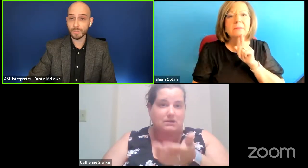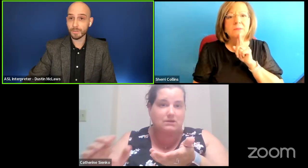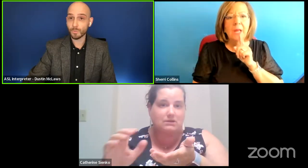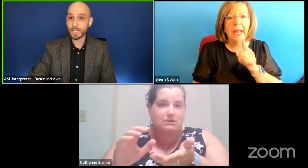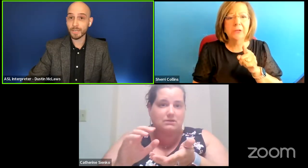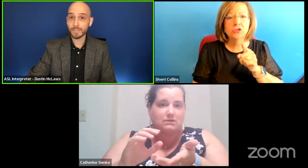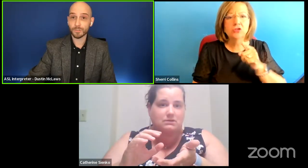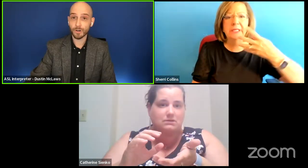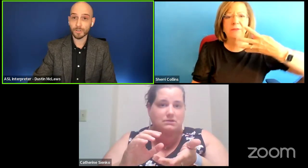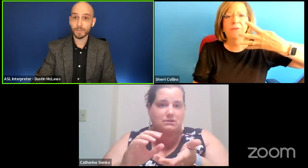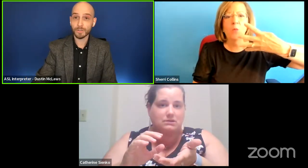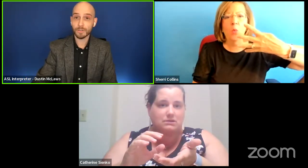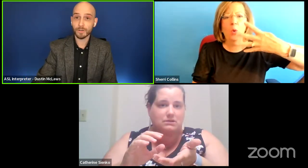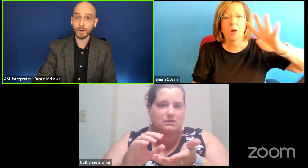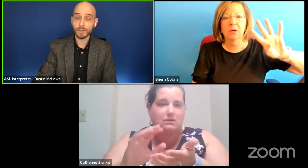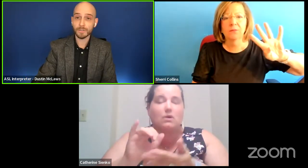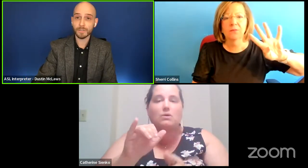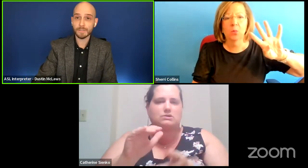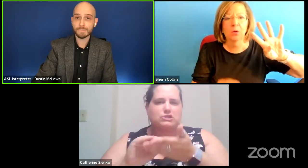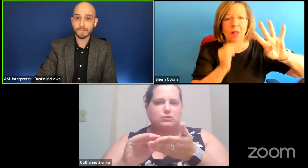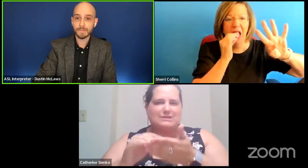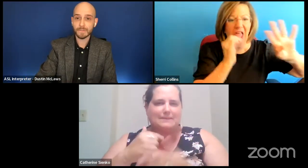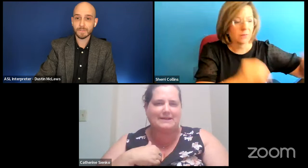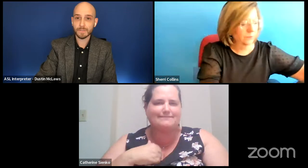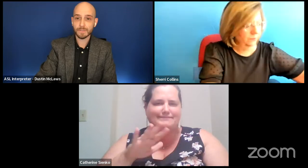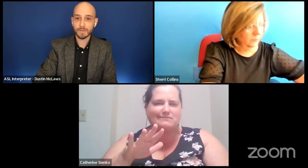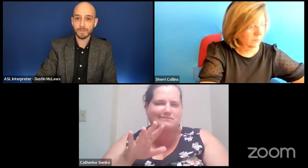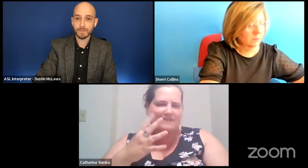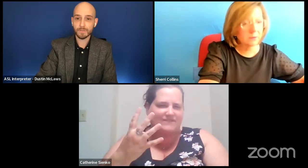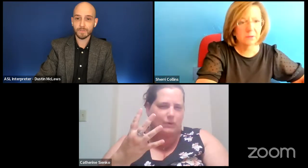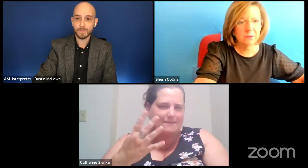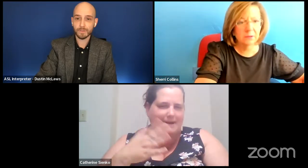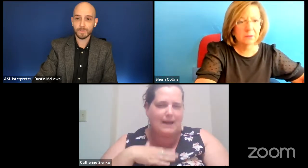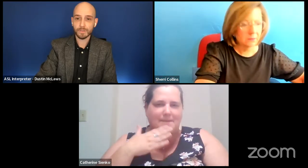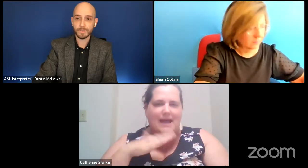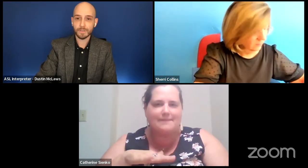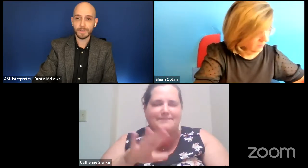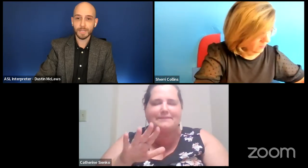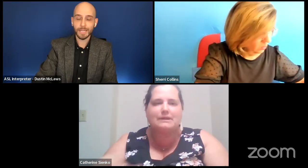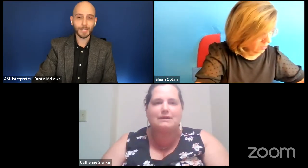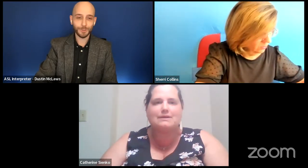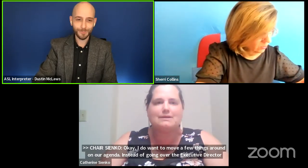complaints that we can get started on. There's actually 4.